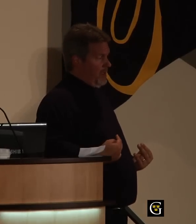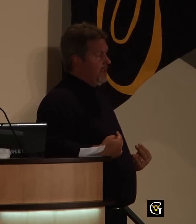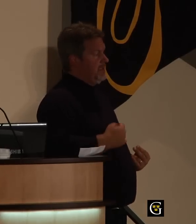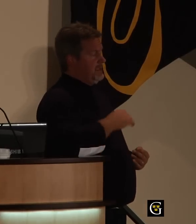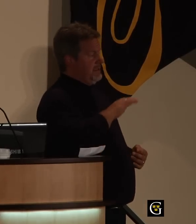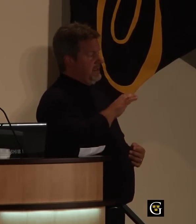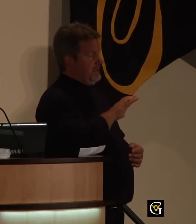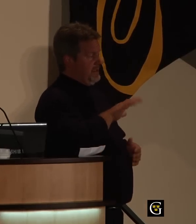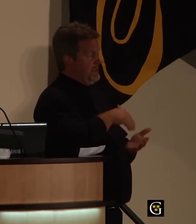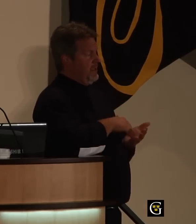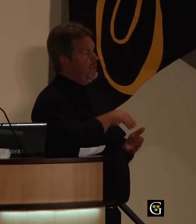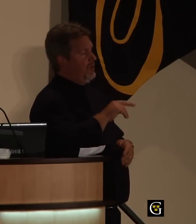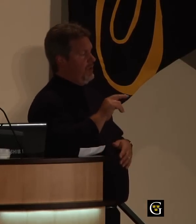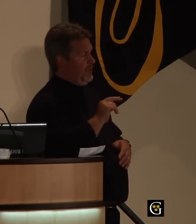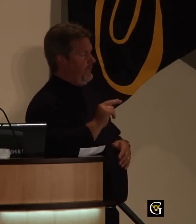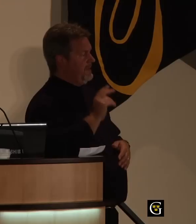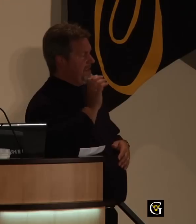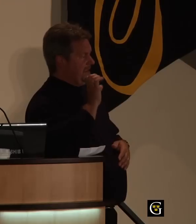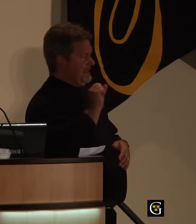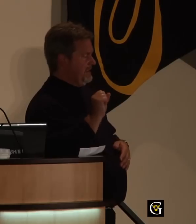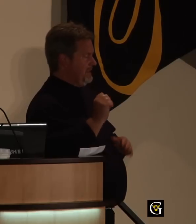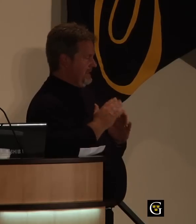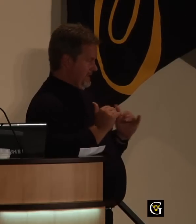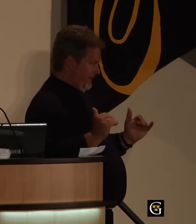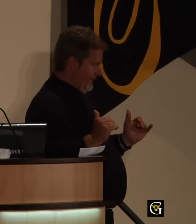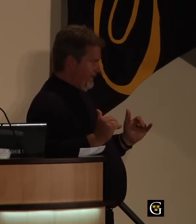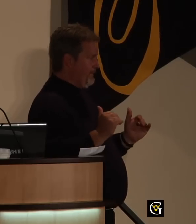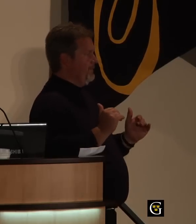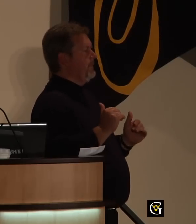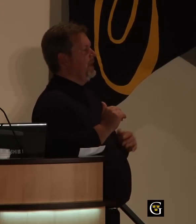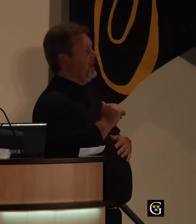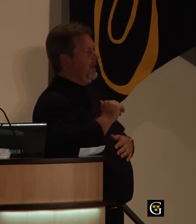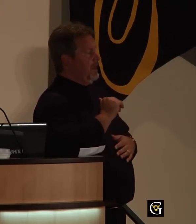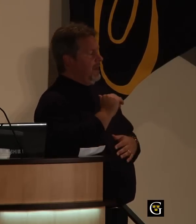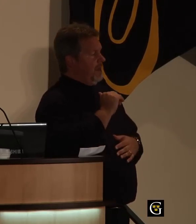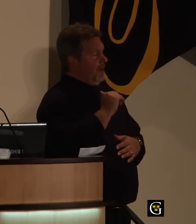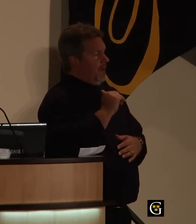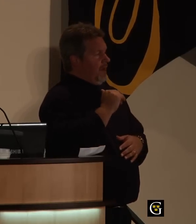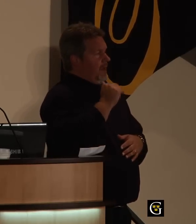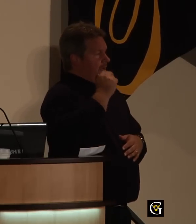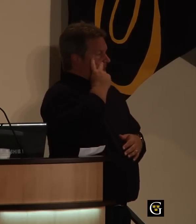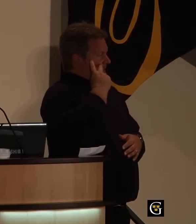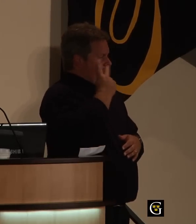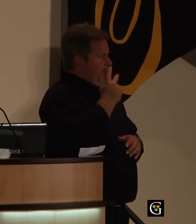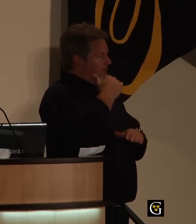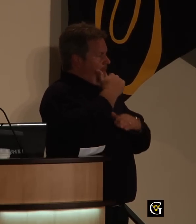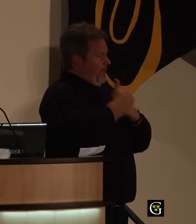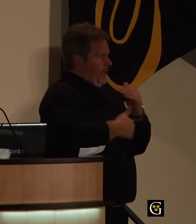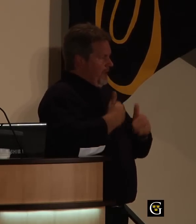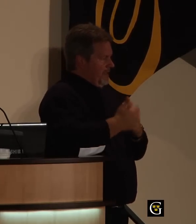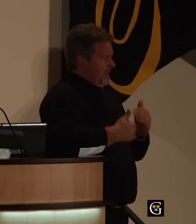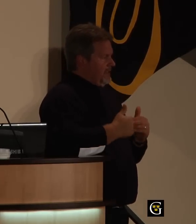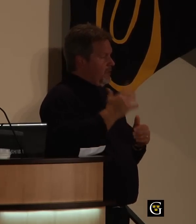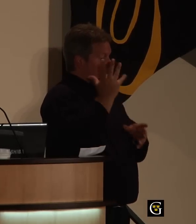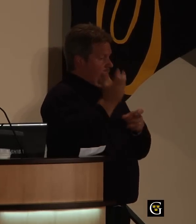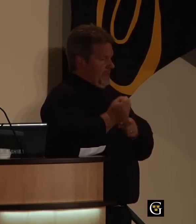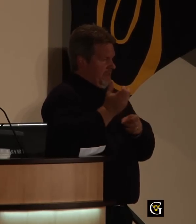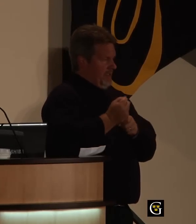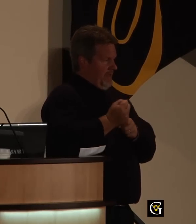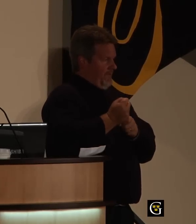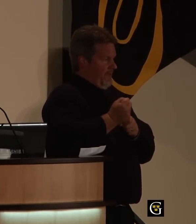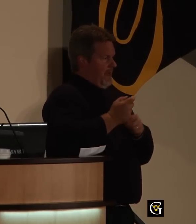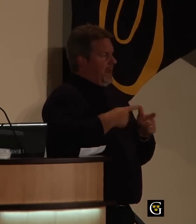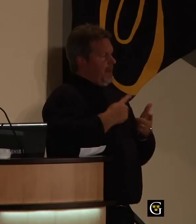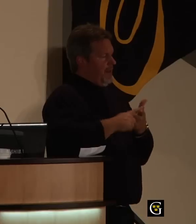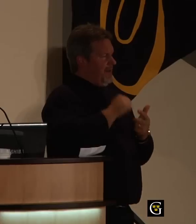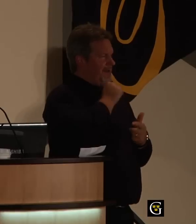auditory system, visual system, do visual processing to the information that they receive. So what I actually hear is not quite the